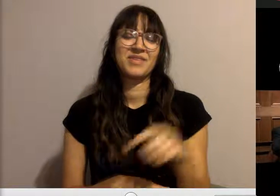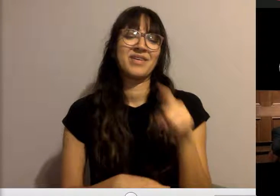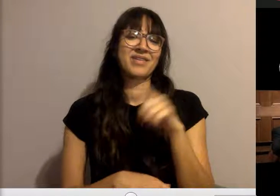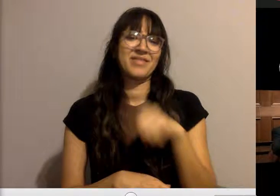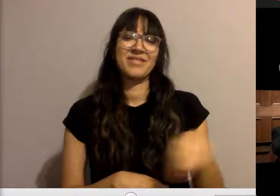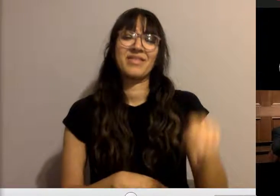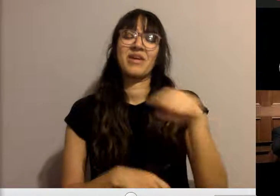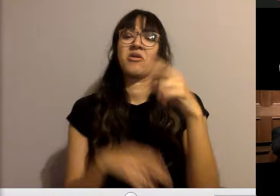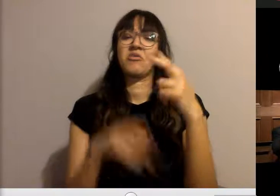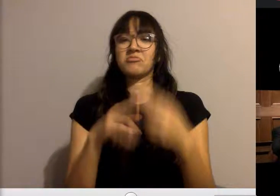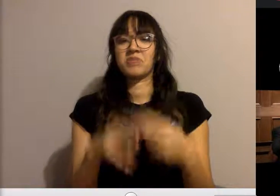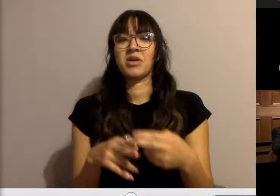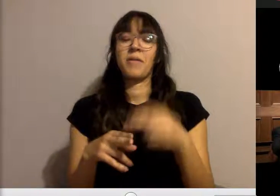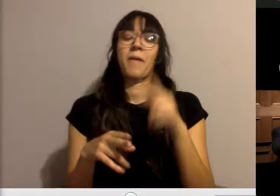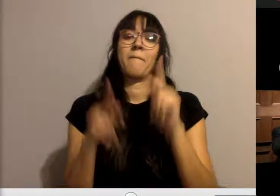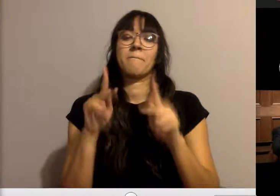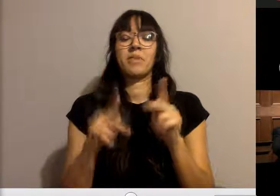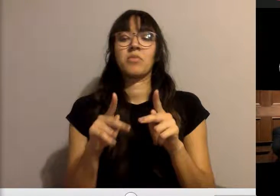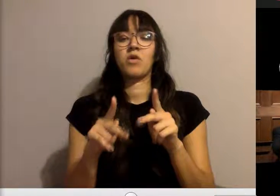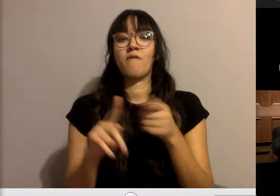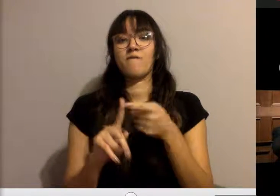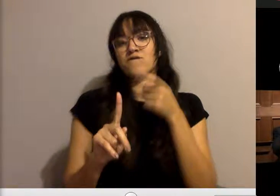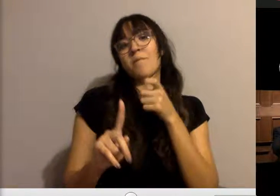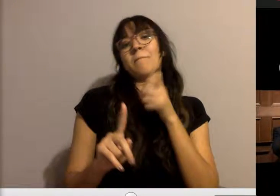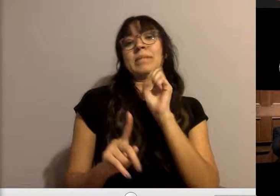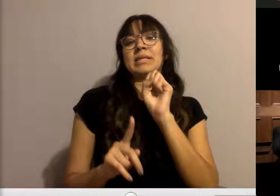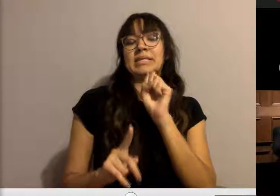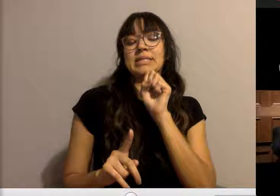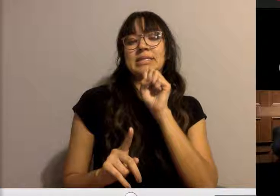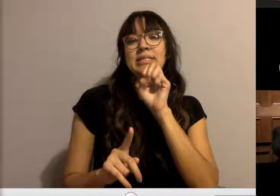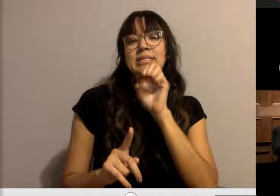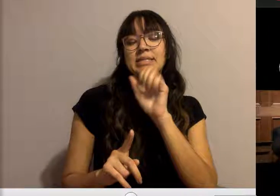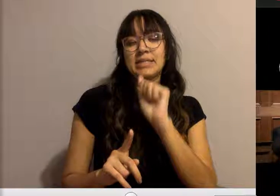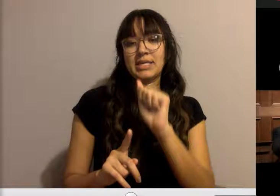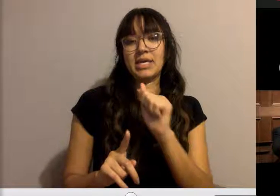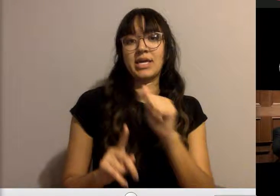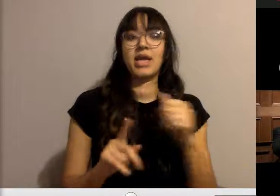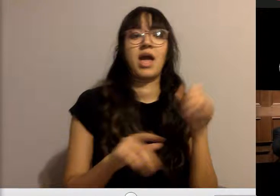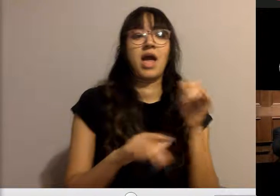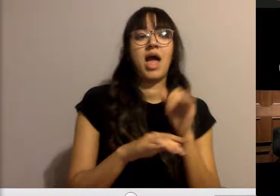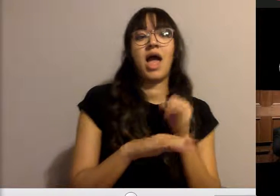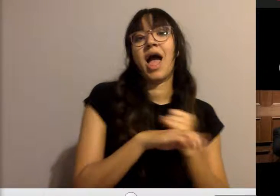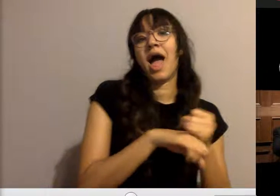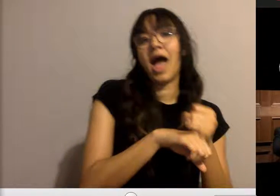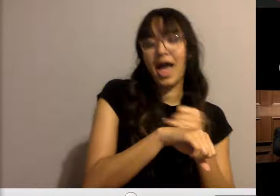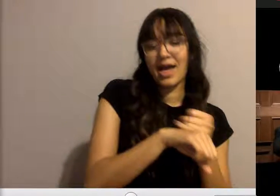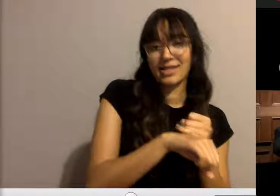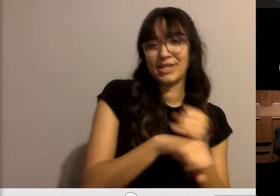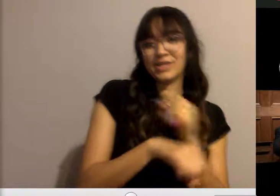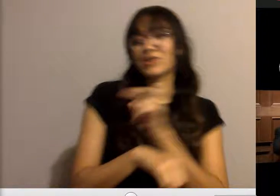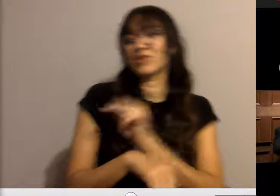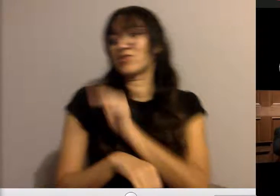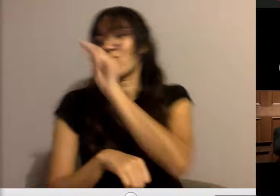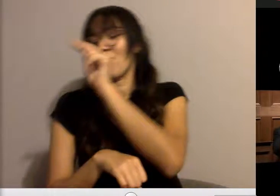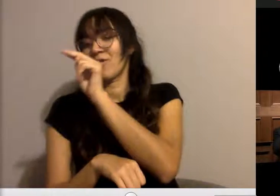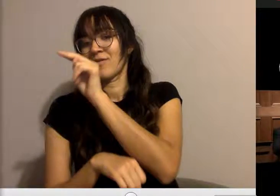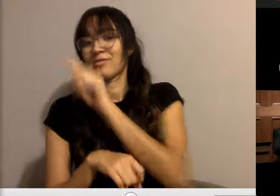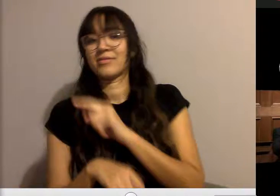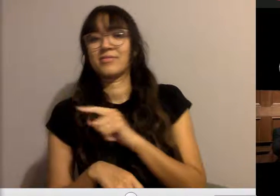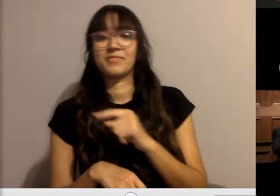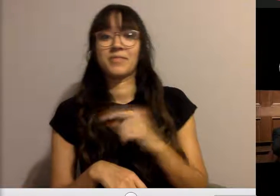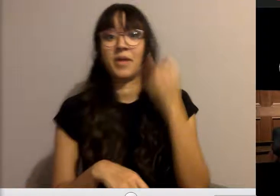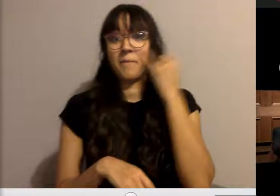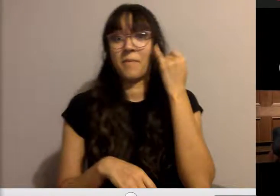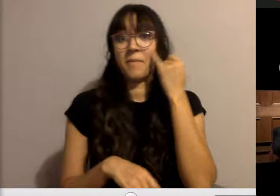from the sea, the people from the islands, but and the people from the north. But if you go north, pretty much everybody is from over on